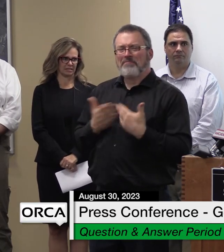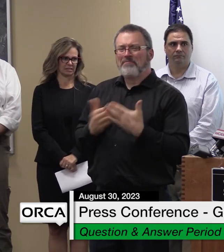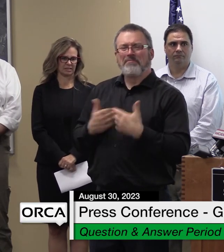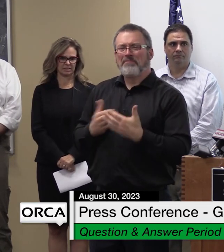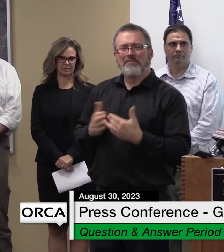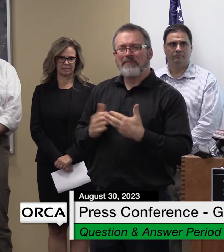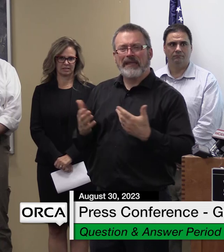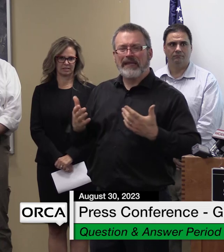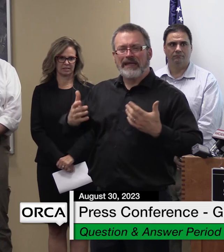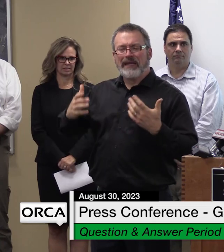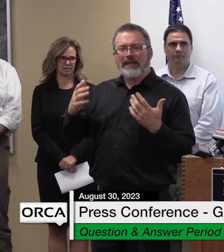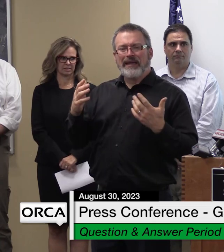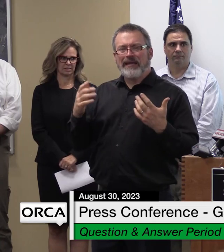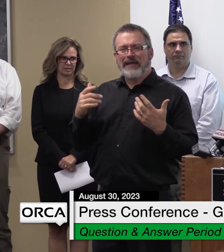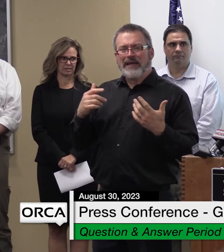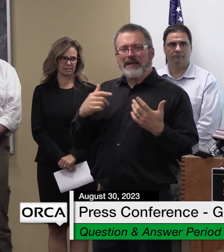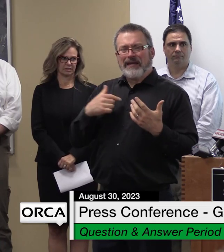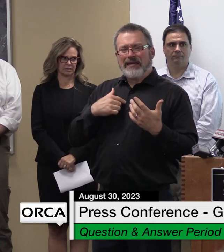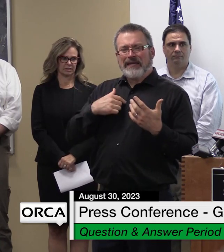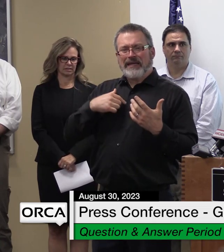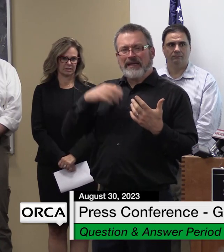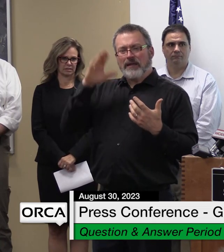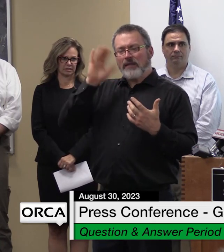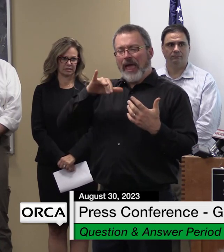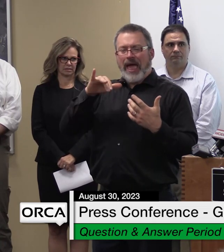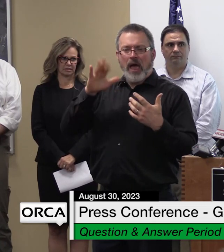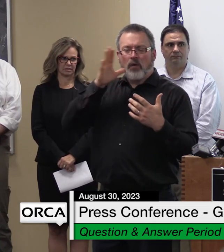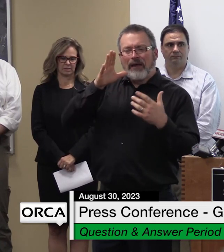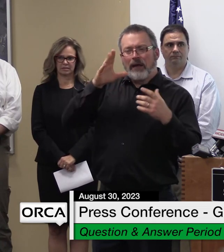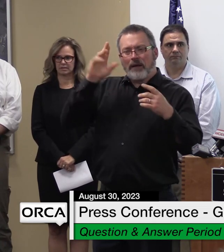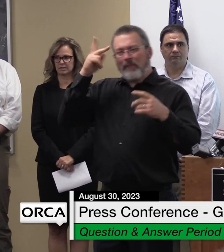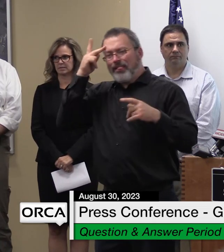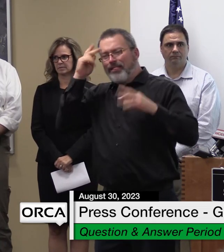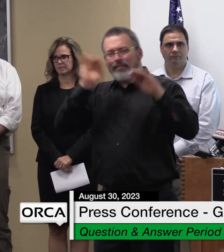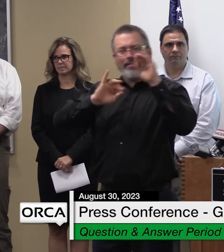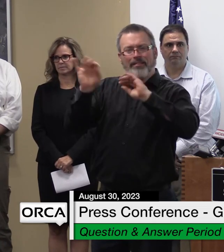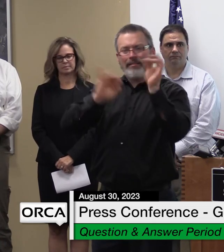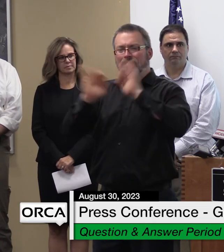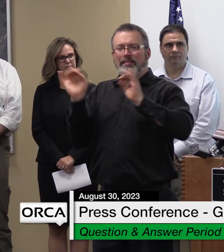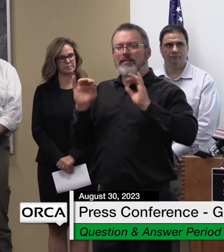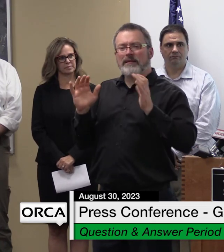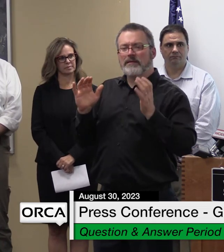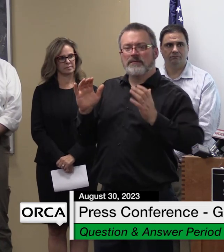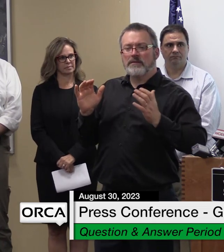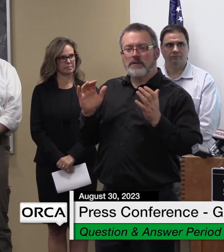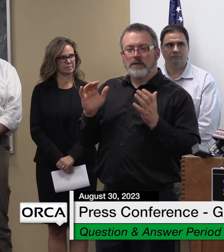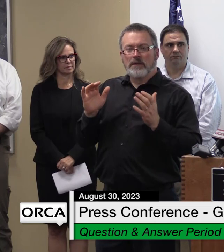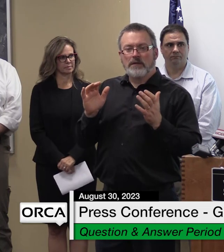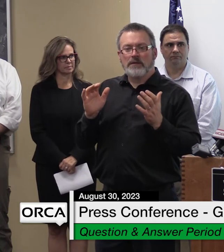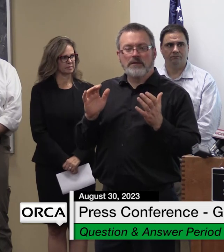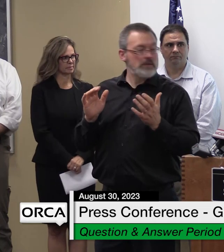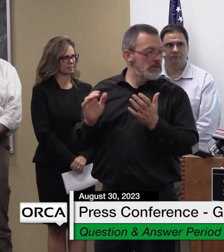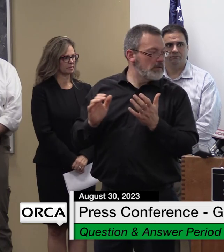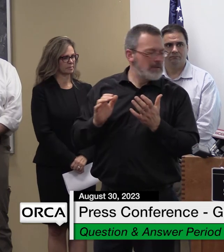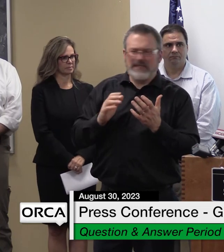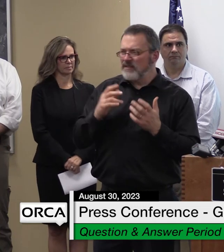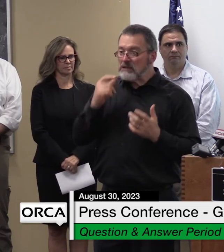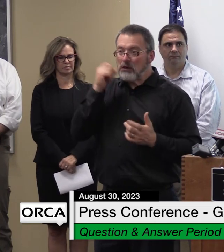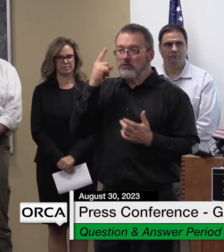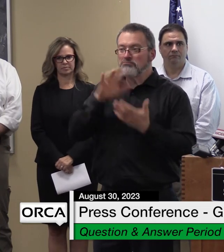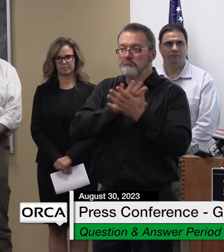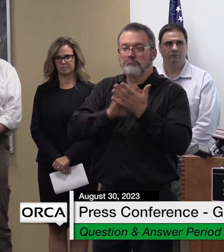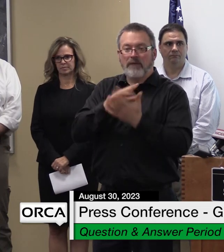way to fund the request from FEMA to get through this. These are important